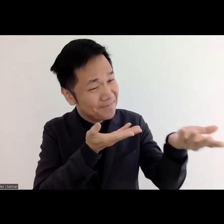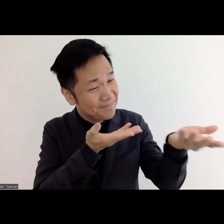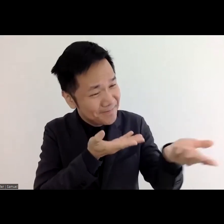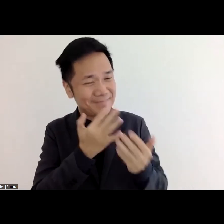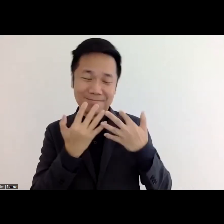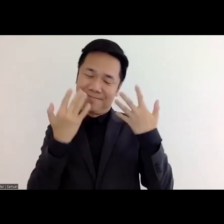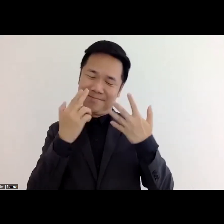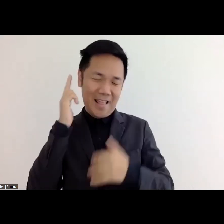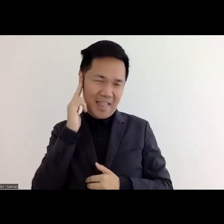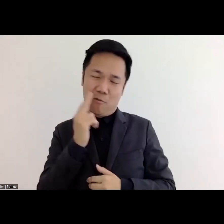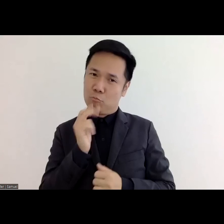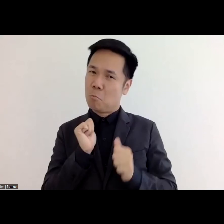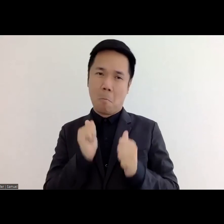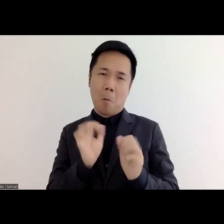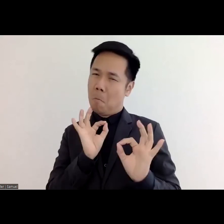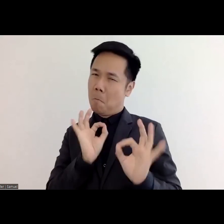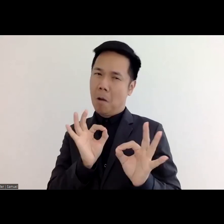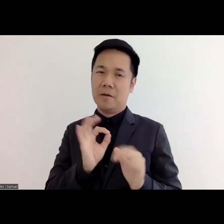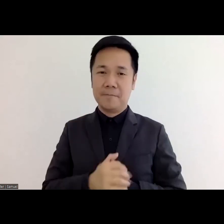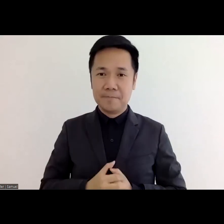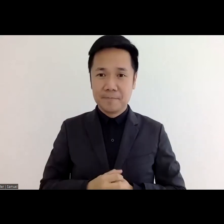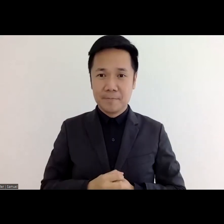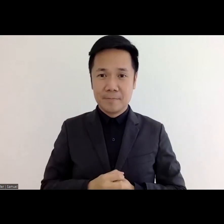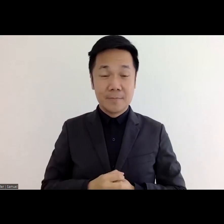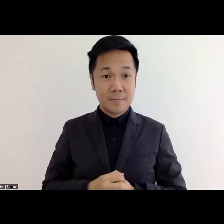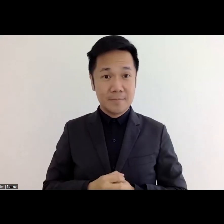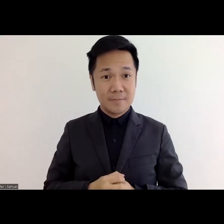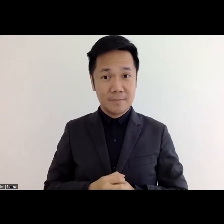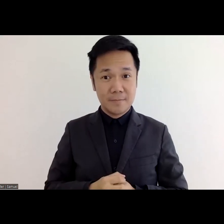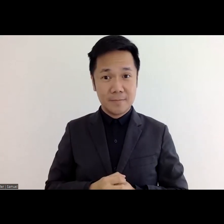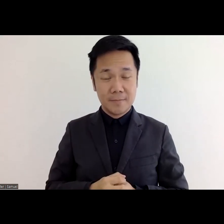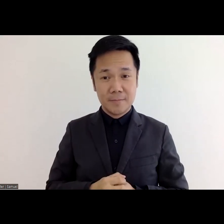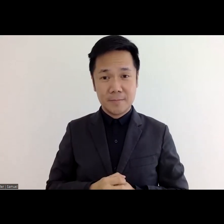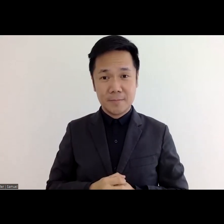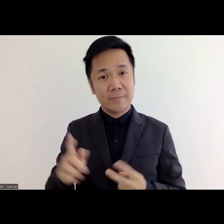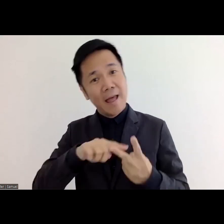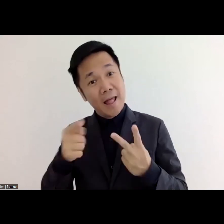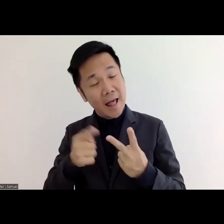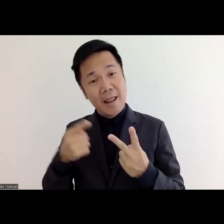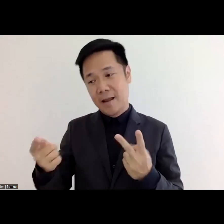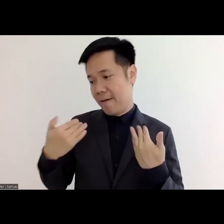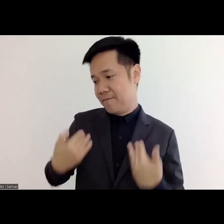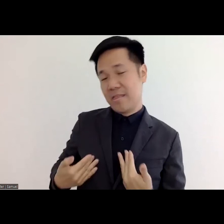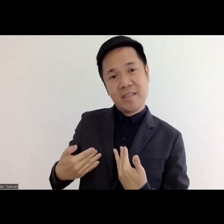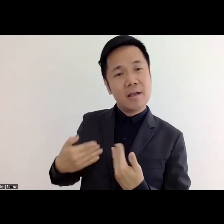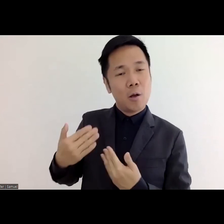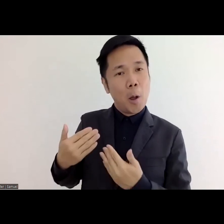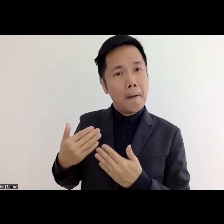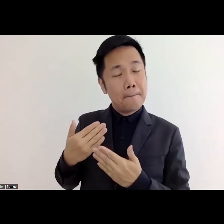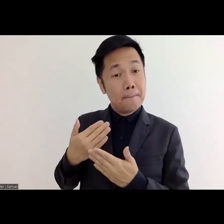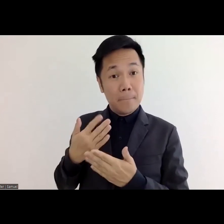they got the job. And especially person with visual impairment have the high, they can give